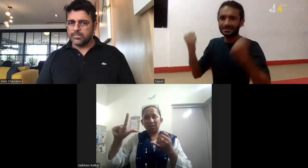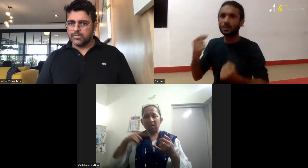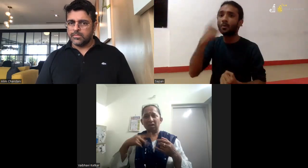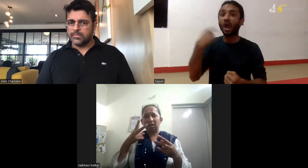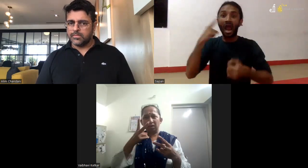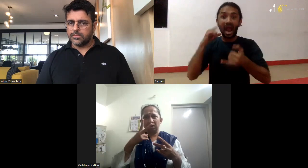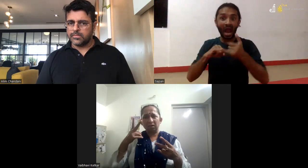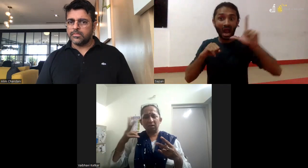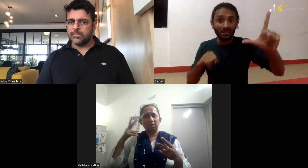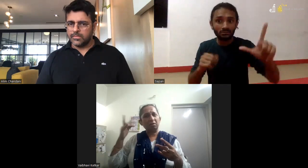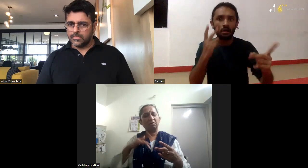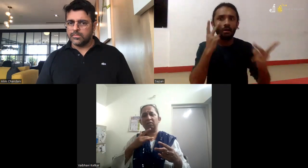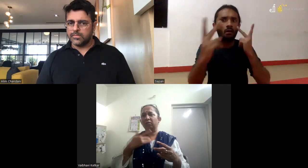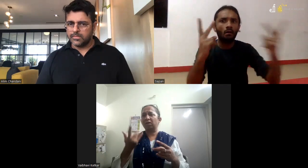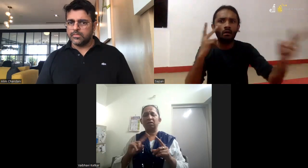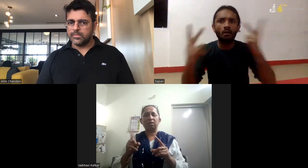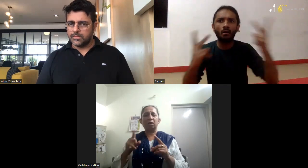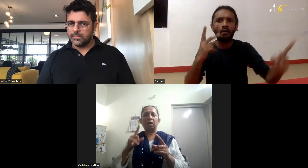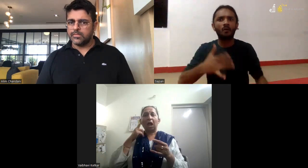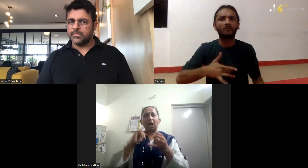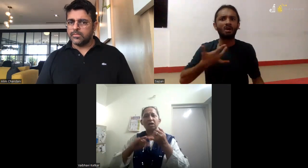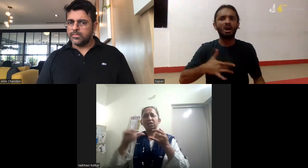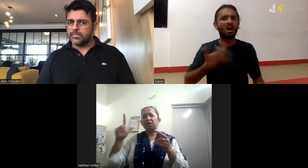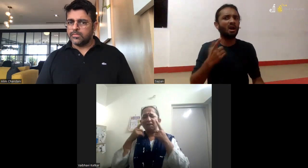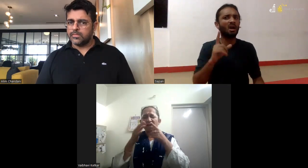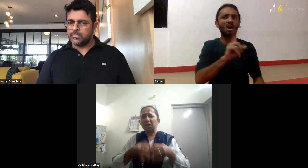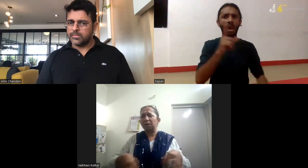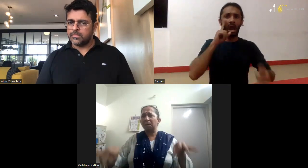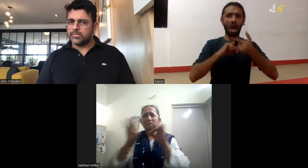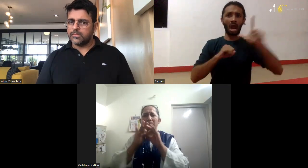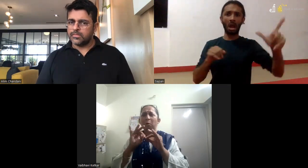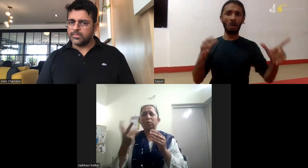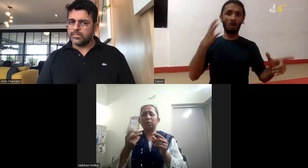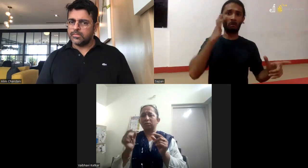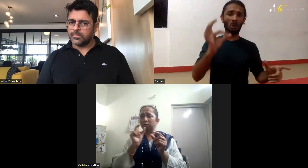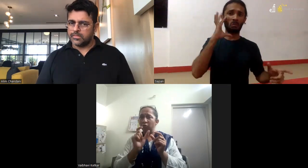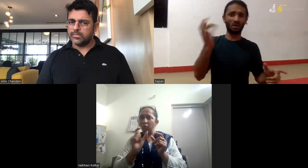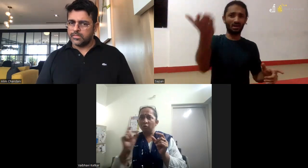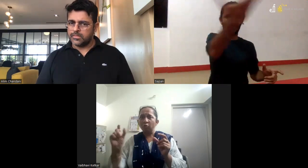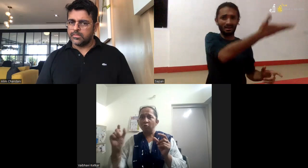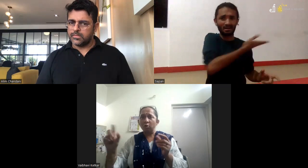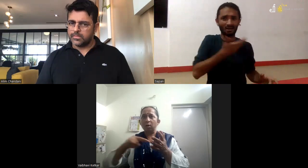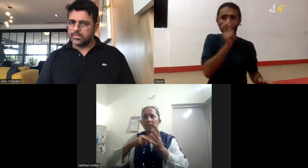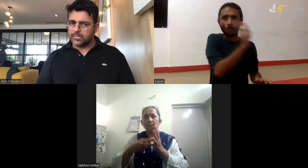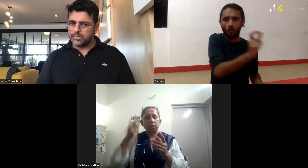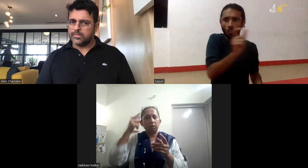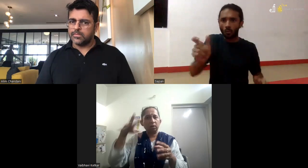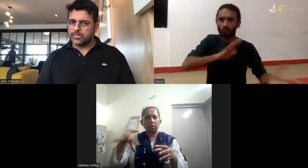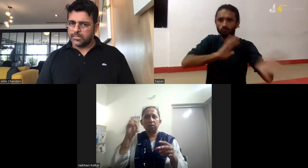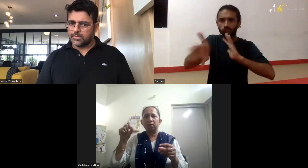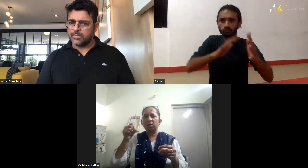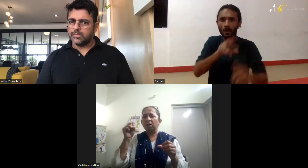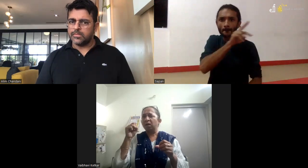Amit. Oh, yeah. Okay. So, hello.